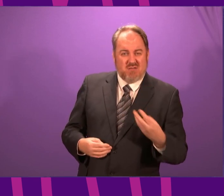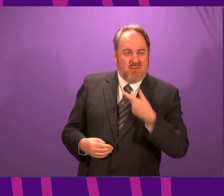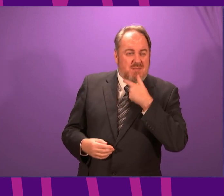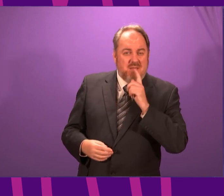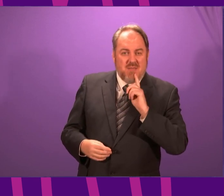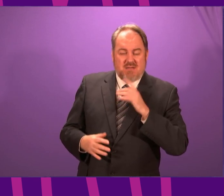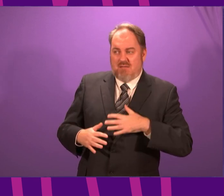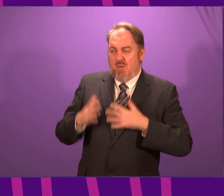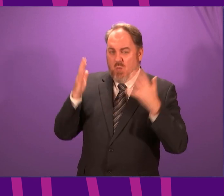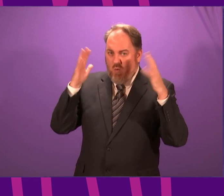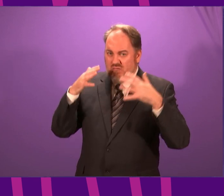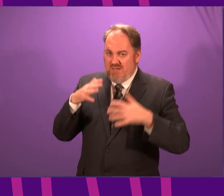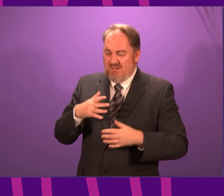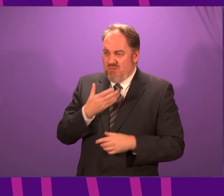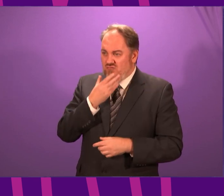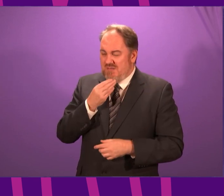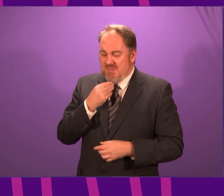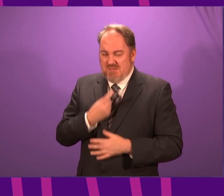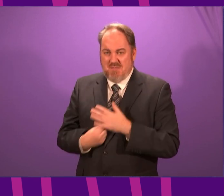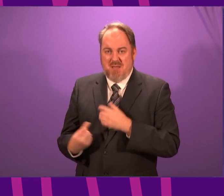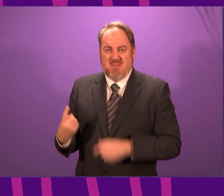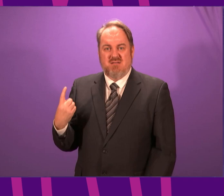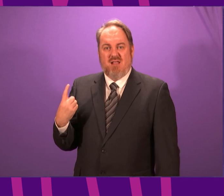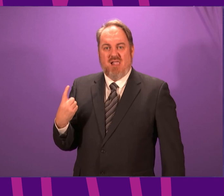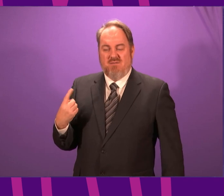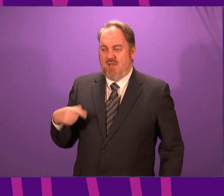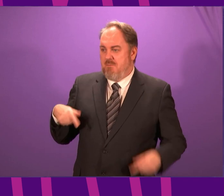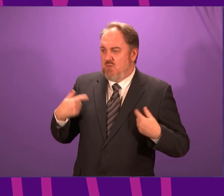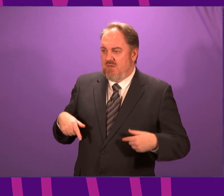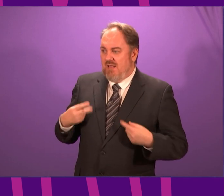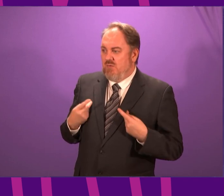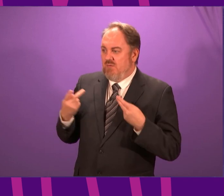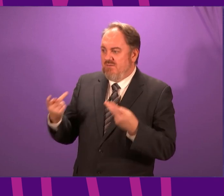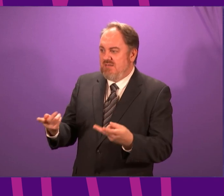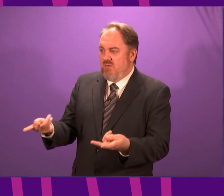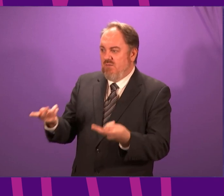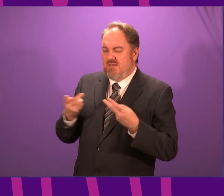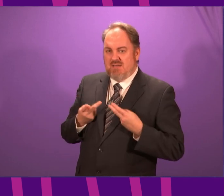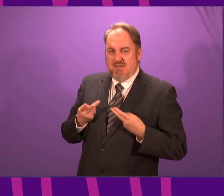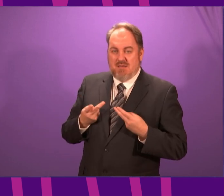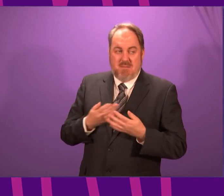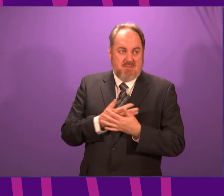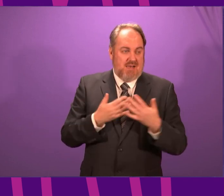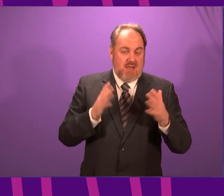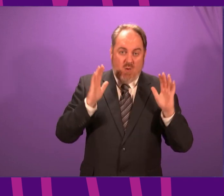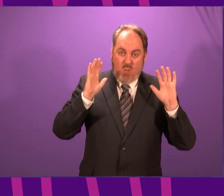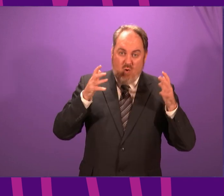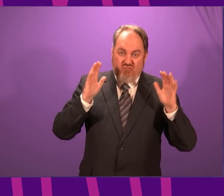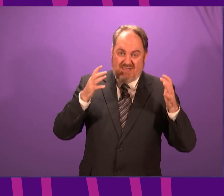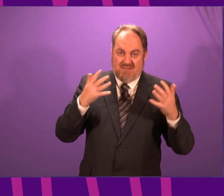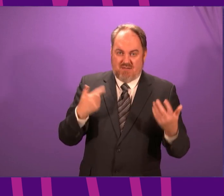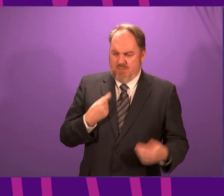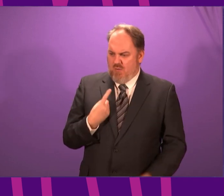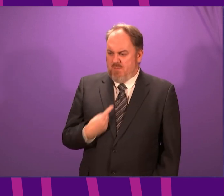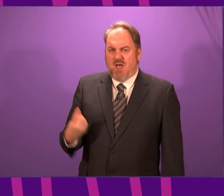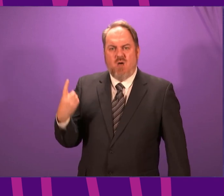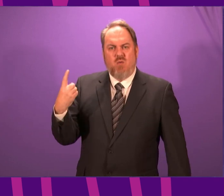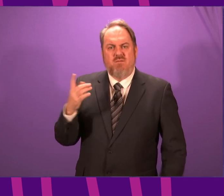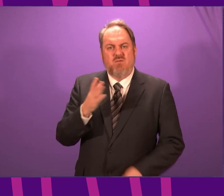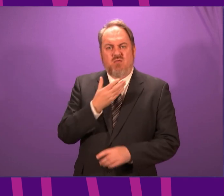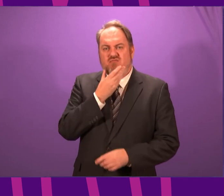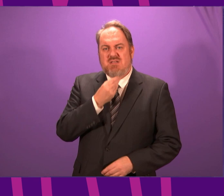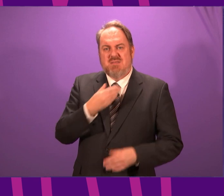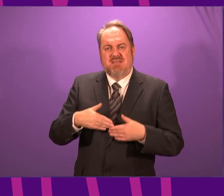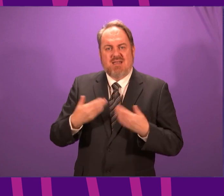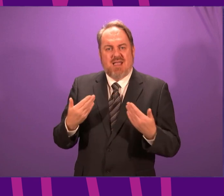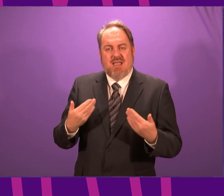this Christmas because of the coronavirus. More than a quarter are worried about being alone on Christmas Day. And more than half say they won't